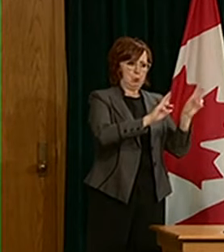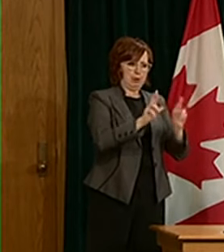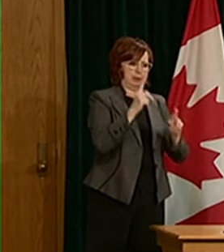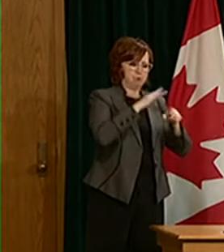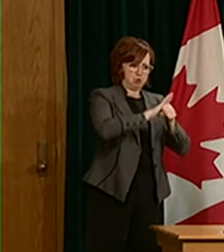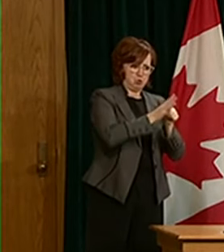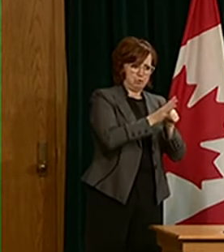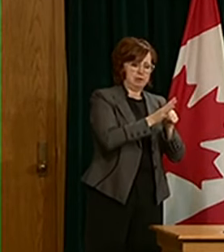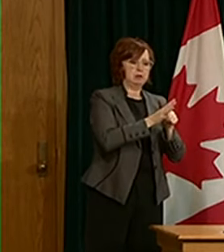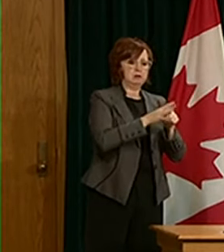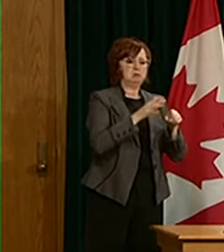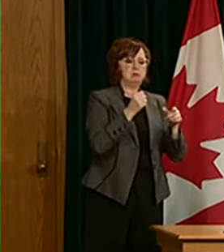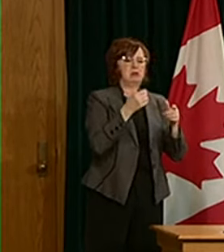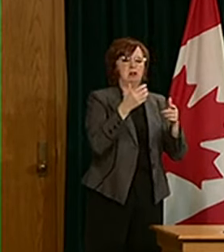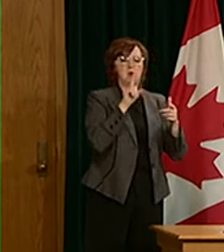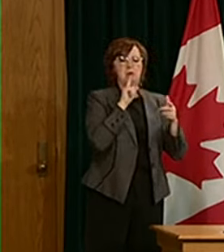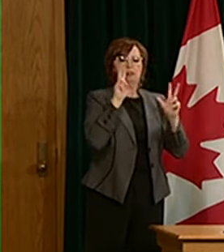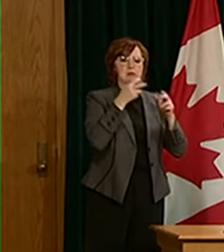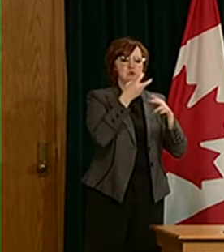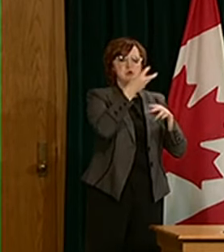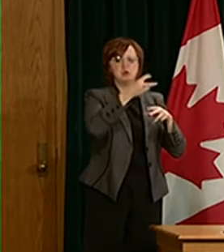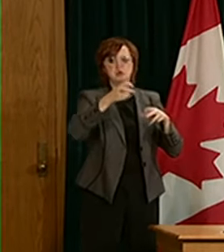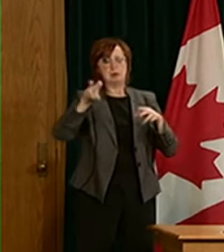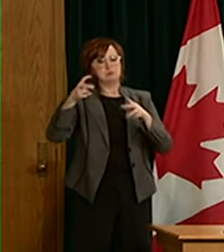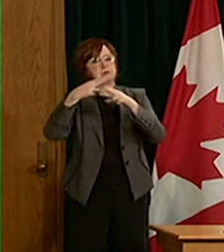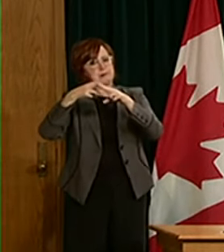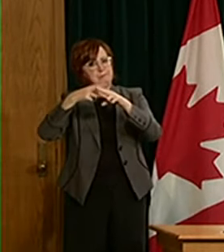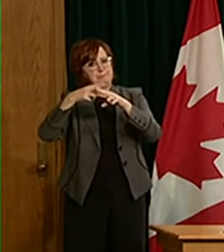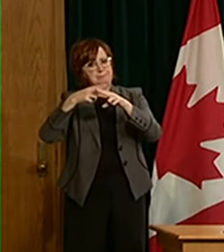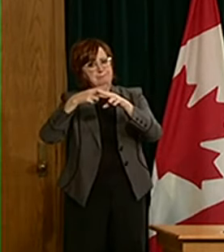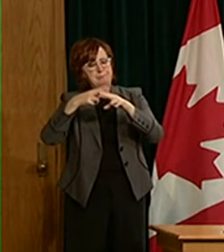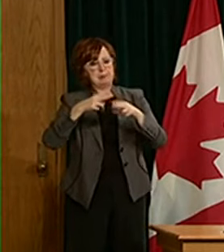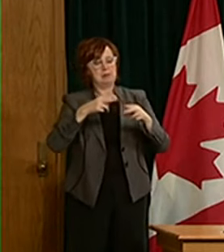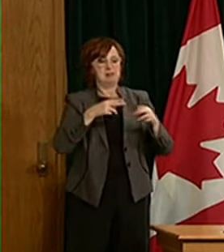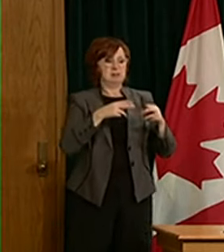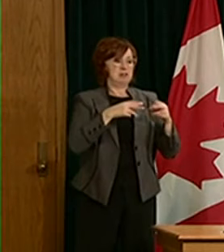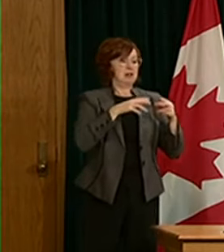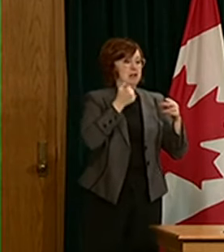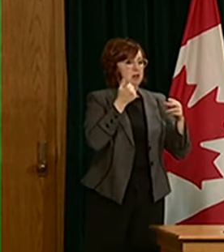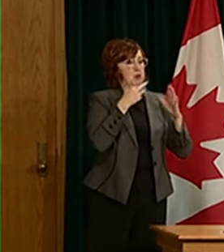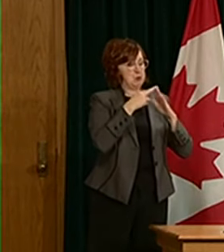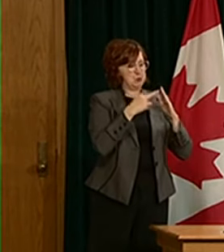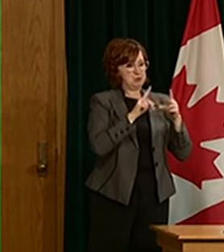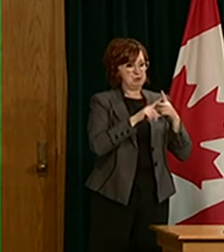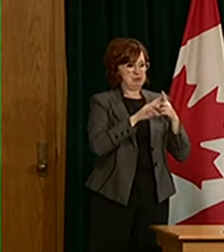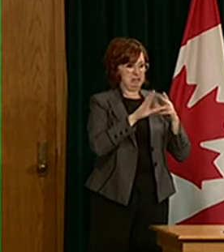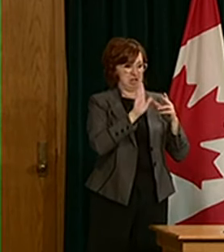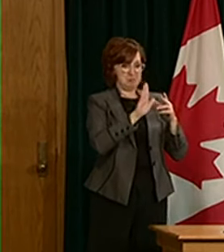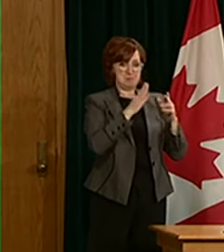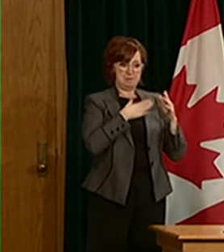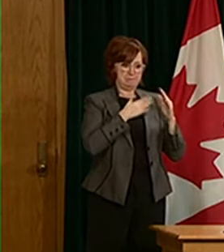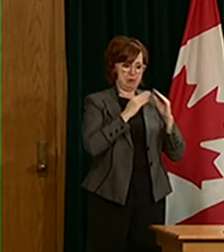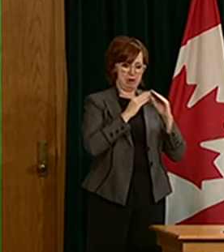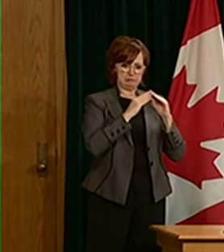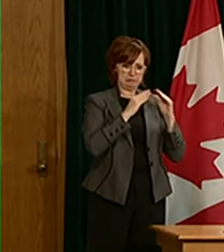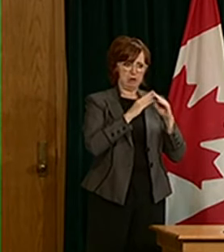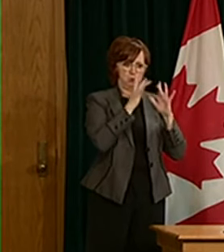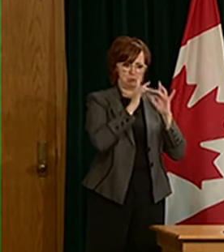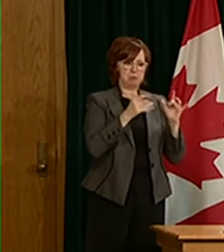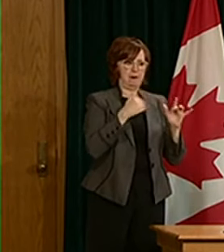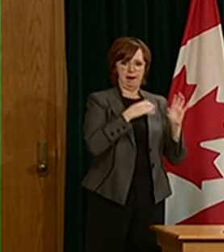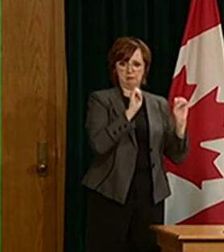Part of this conversion will include the temporary suspension of emergency department services in those identified